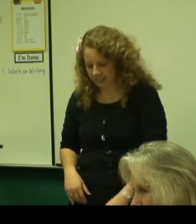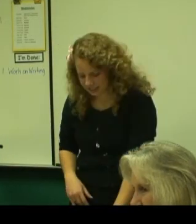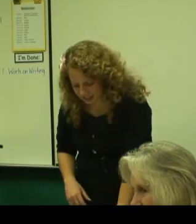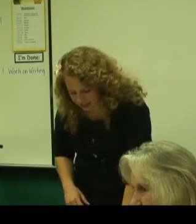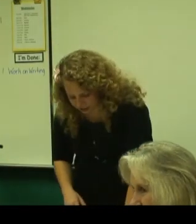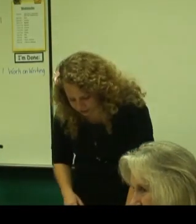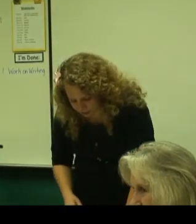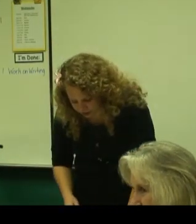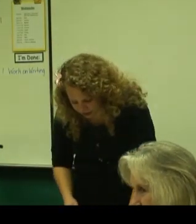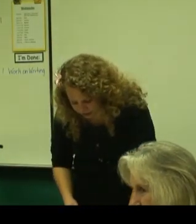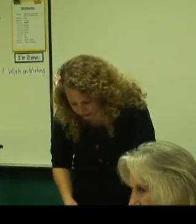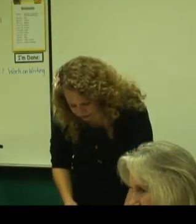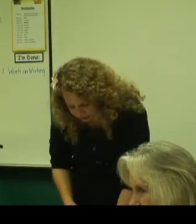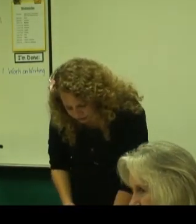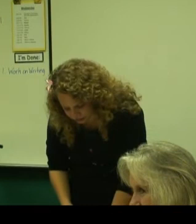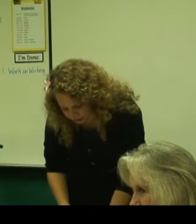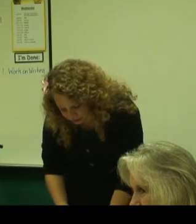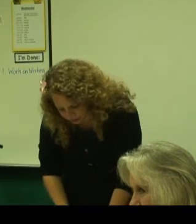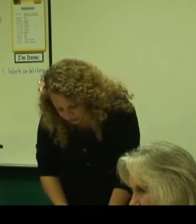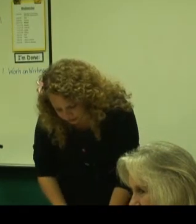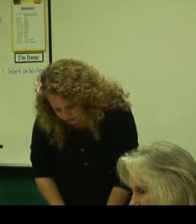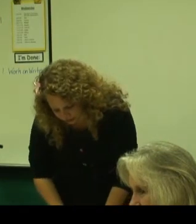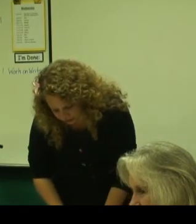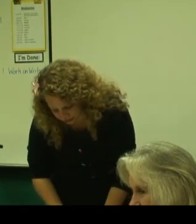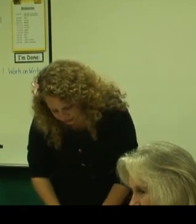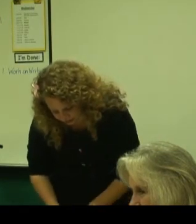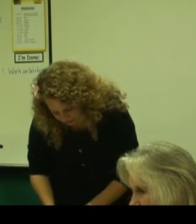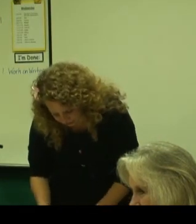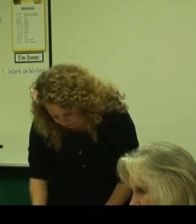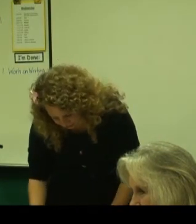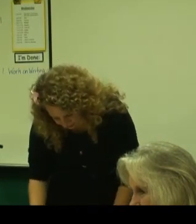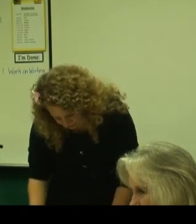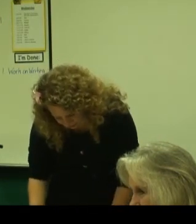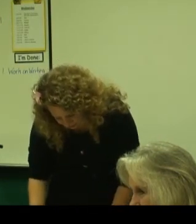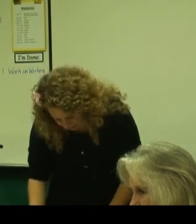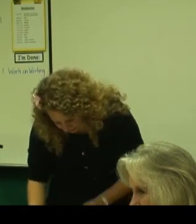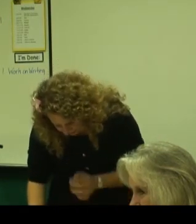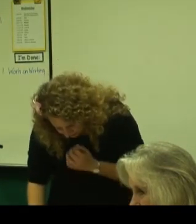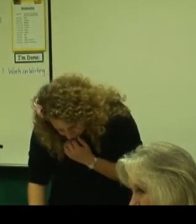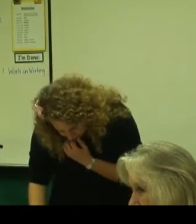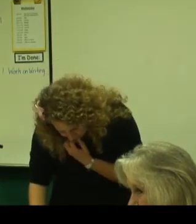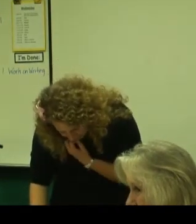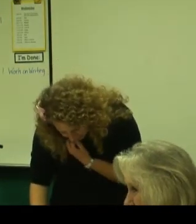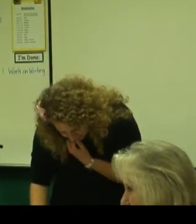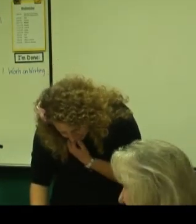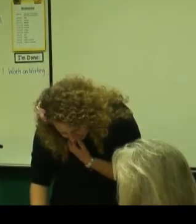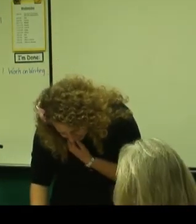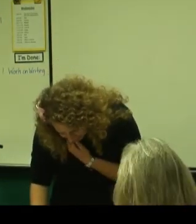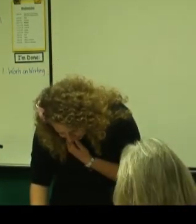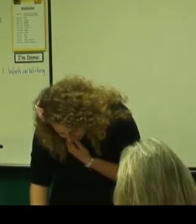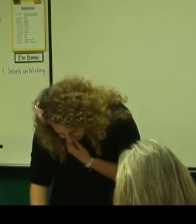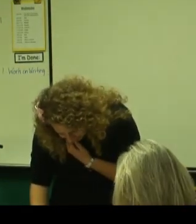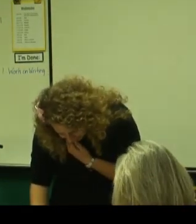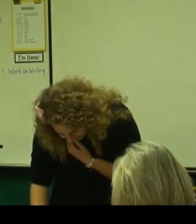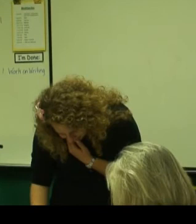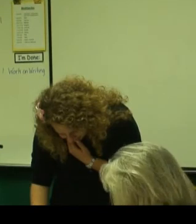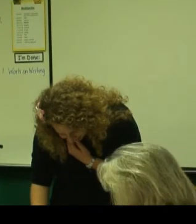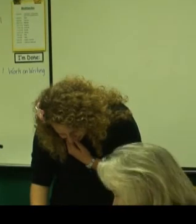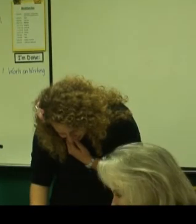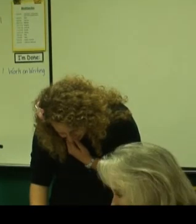like say that you had to put your putting head him up and squeezing him. It's Never- more like he's like, what? You Yeah. don't want a chair? What's the problem? Yeah.